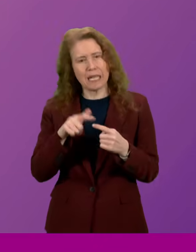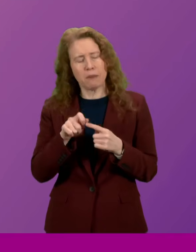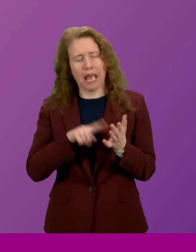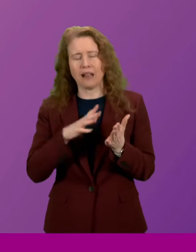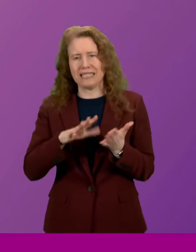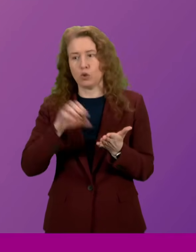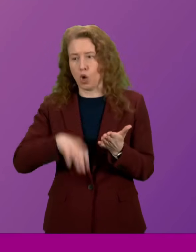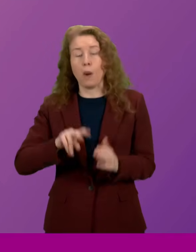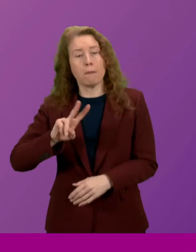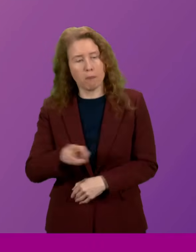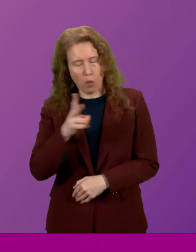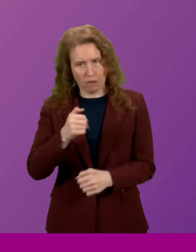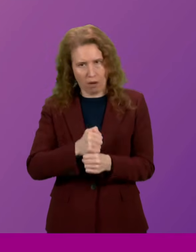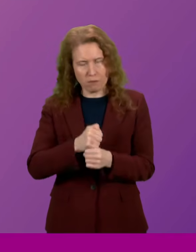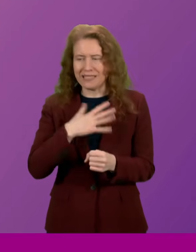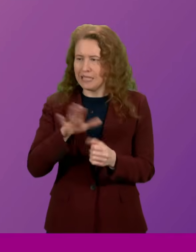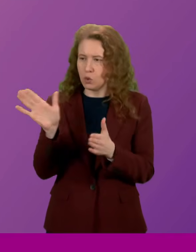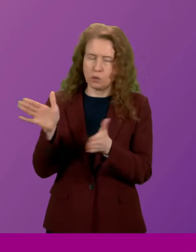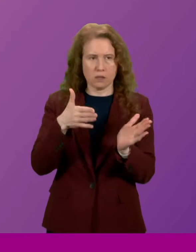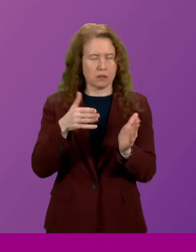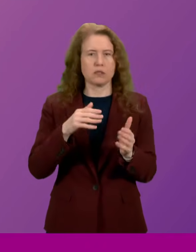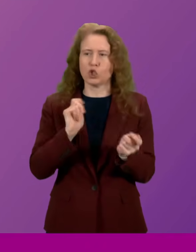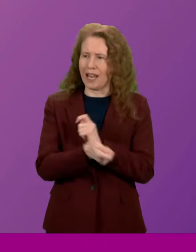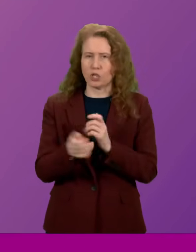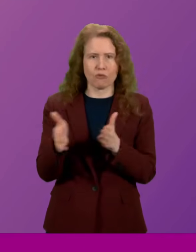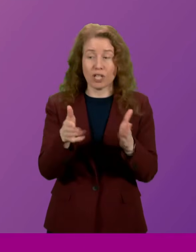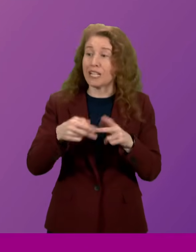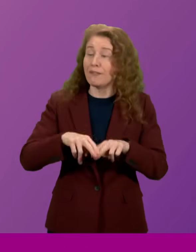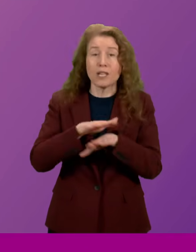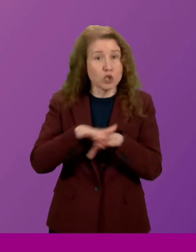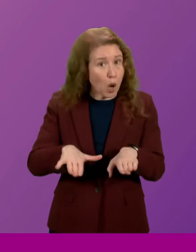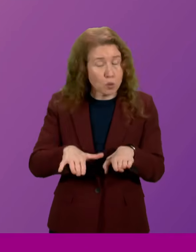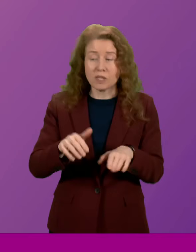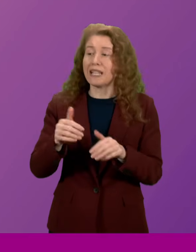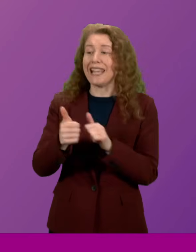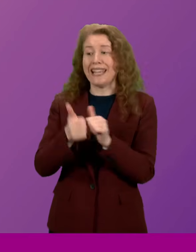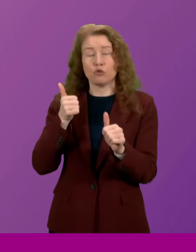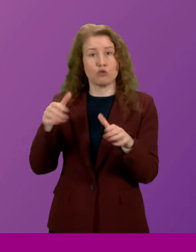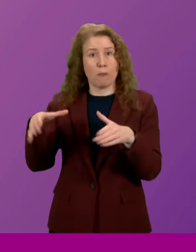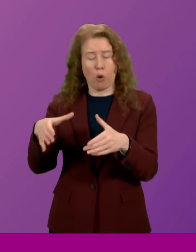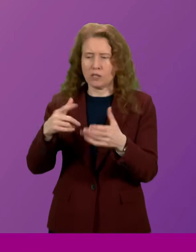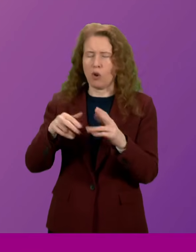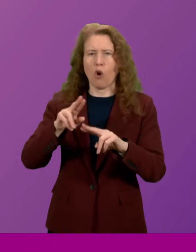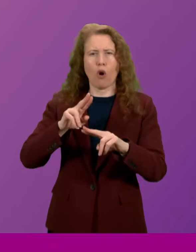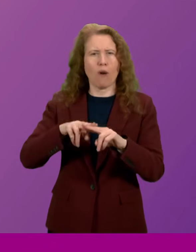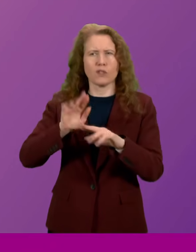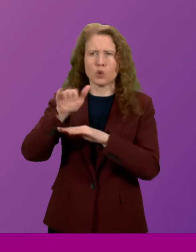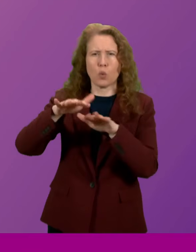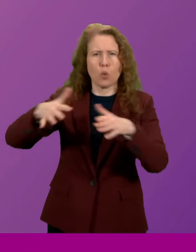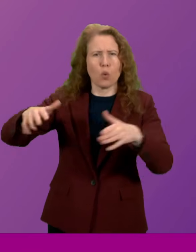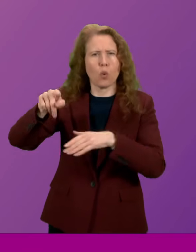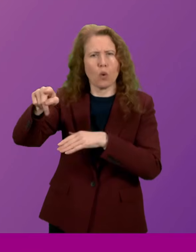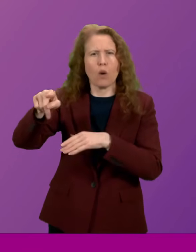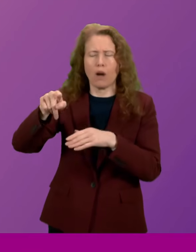both governments must change direction. And if they don't, industry body Offshore Energies UK warns that